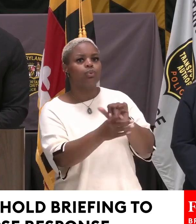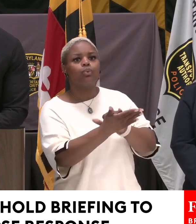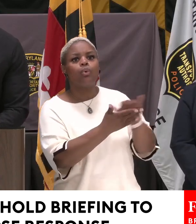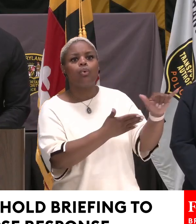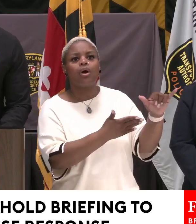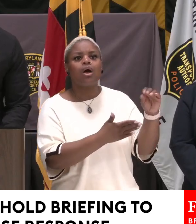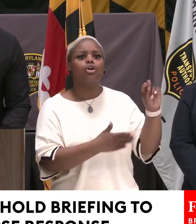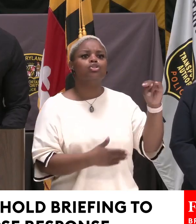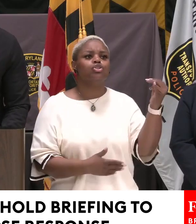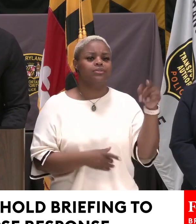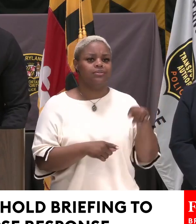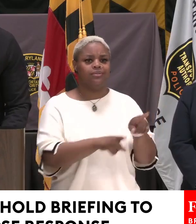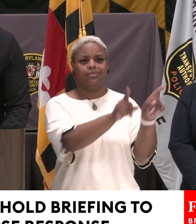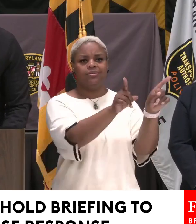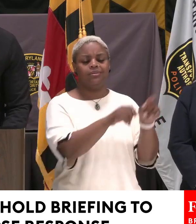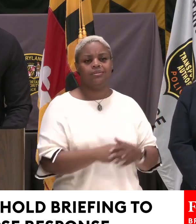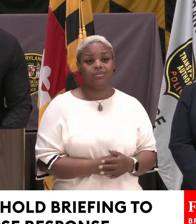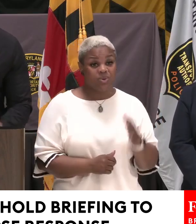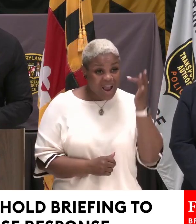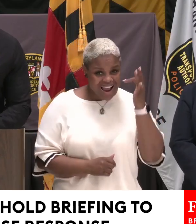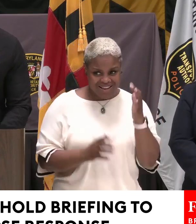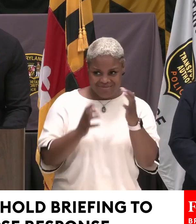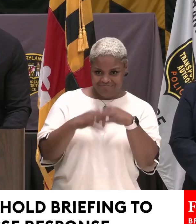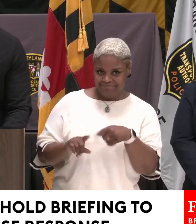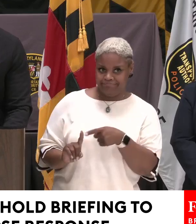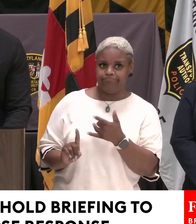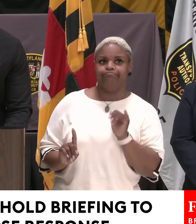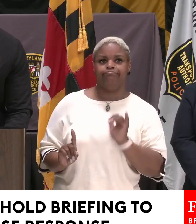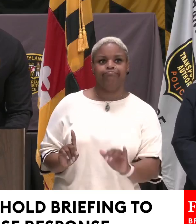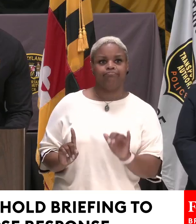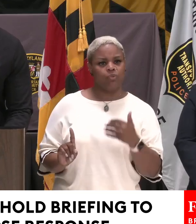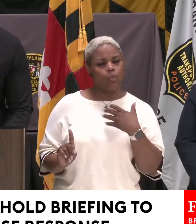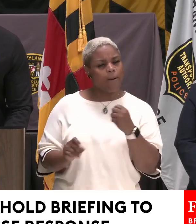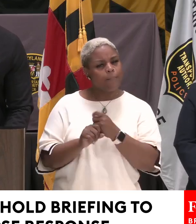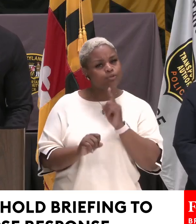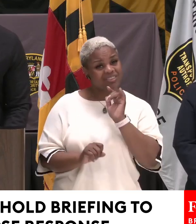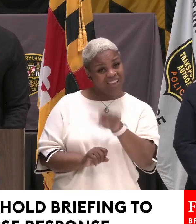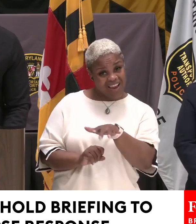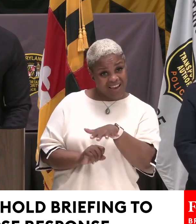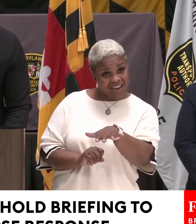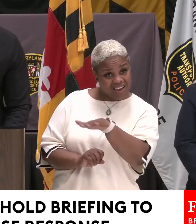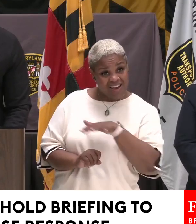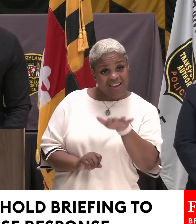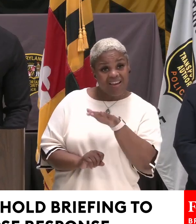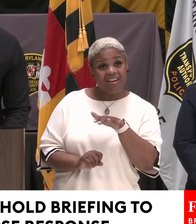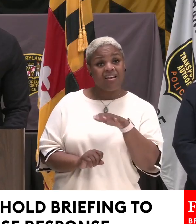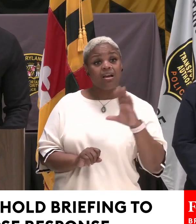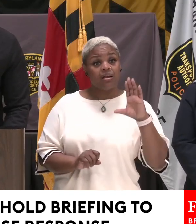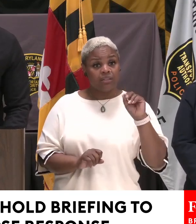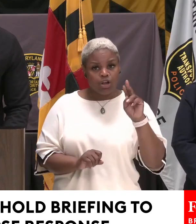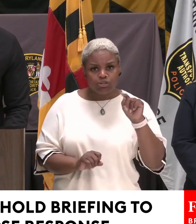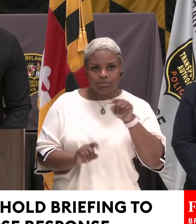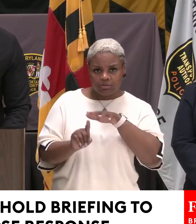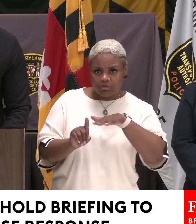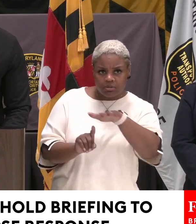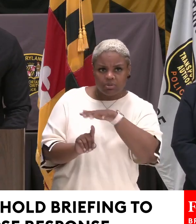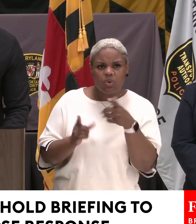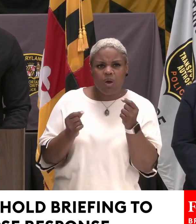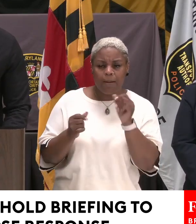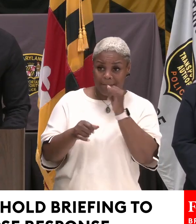Jersey due to the collapse. But we wanted to make sure that those containers made their way to